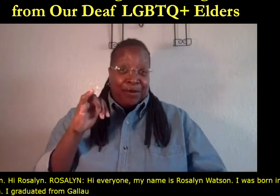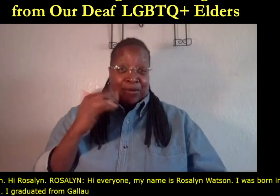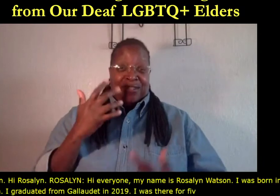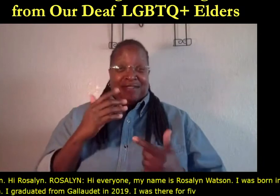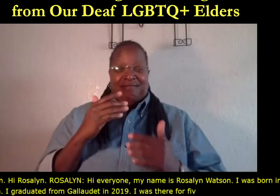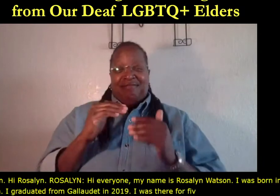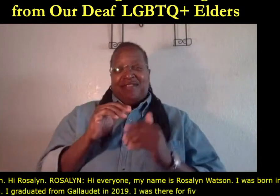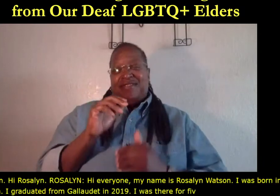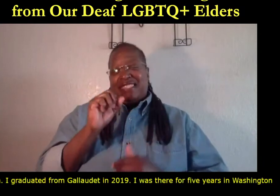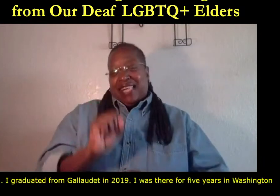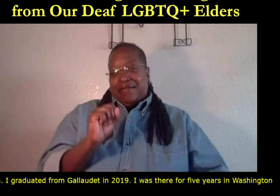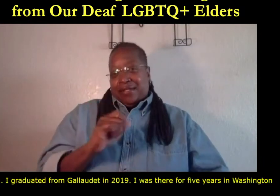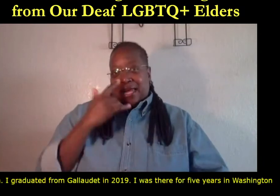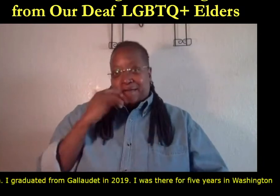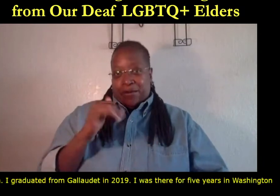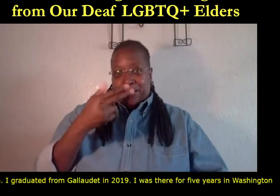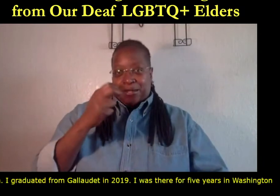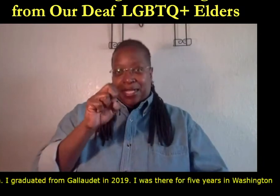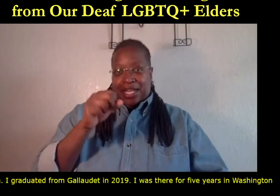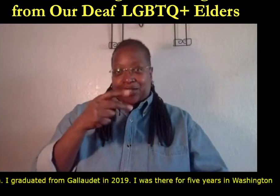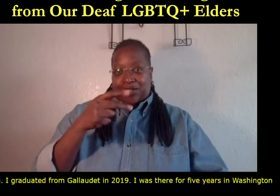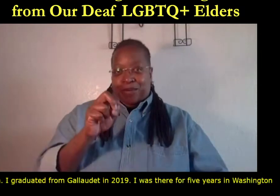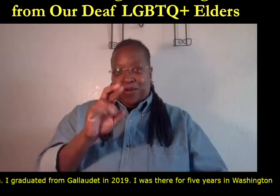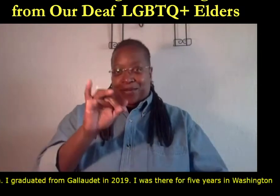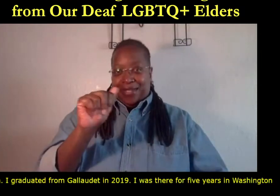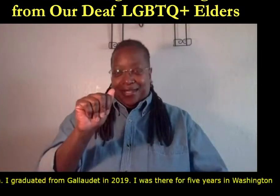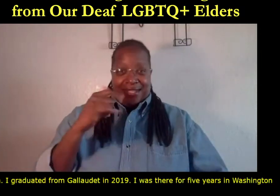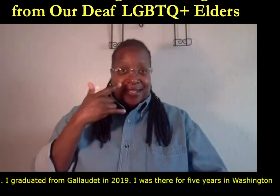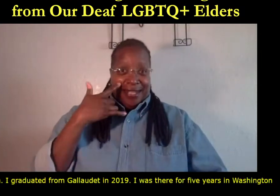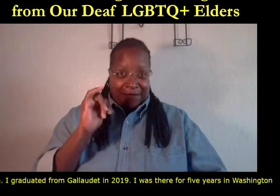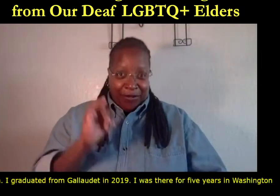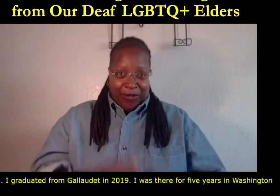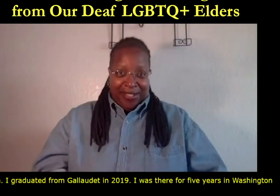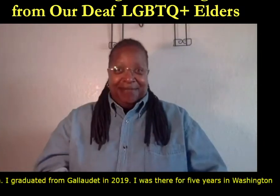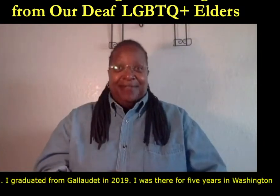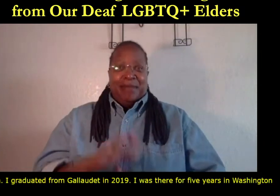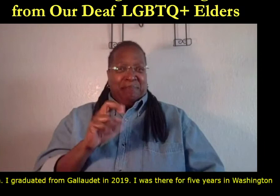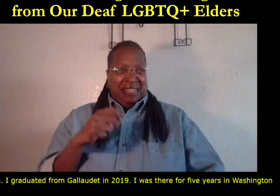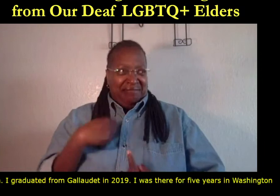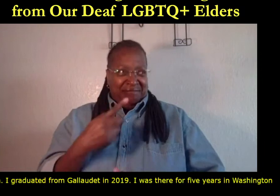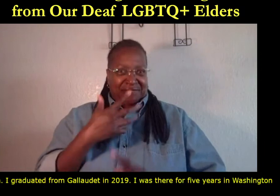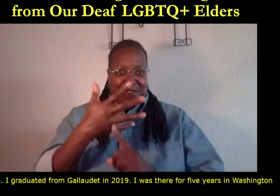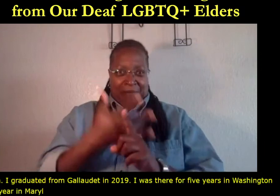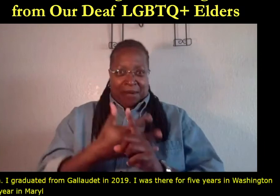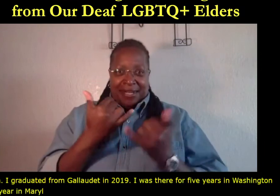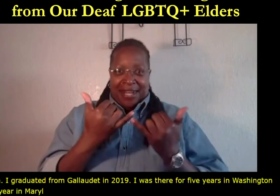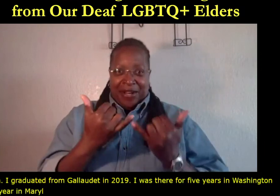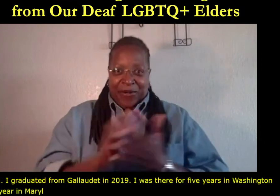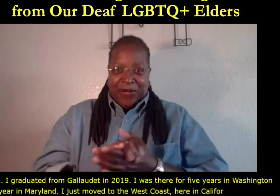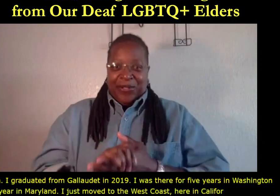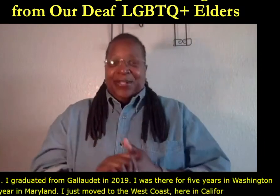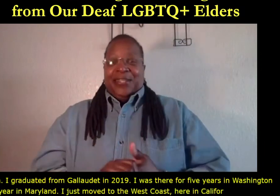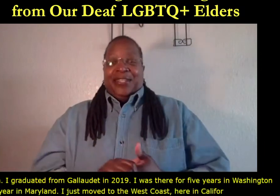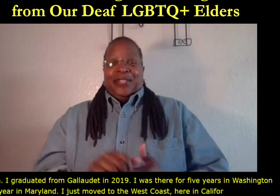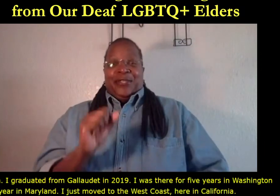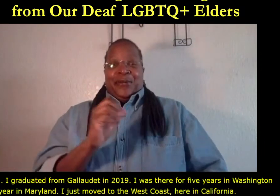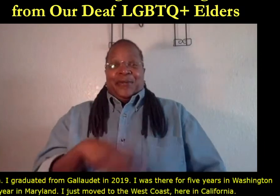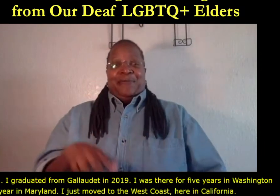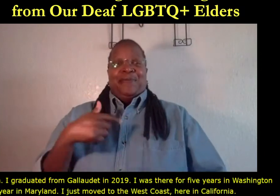to the west coast here in california in hesperia area california so i've been here for about